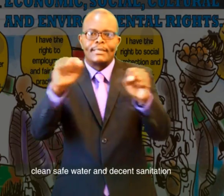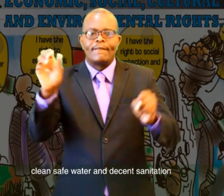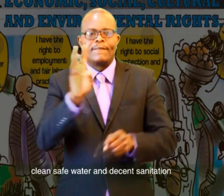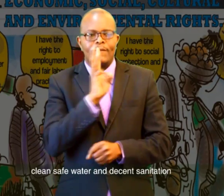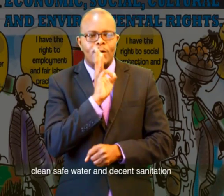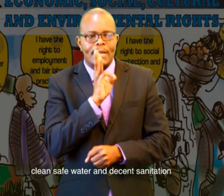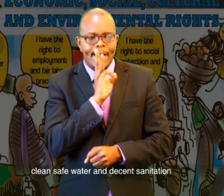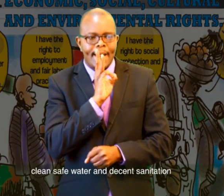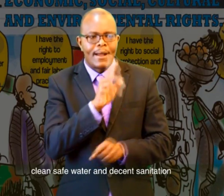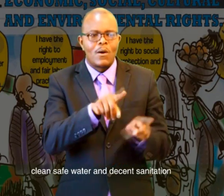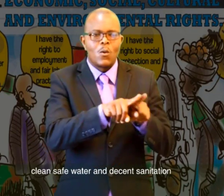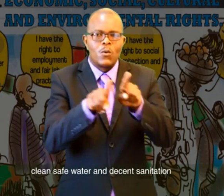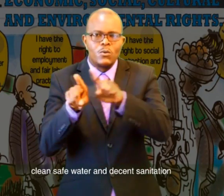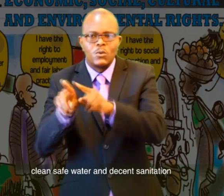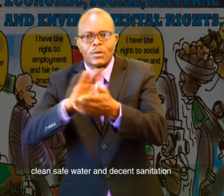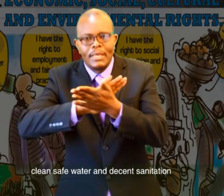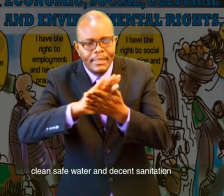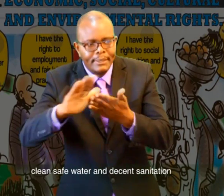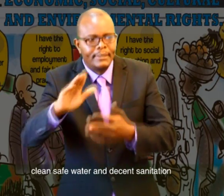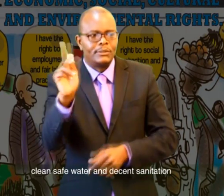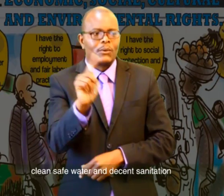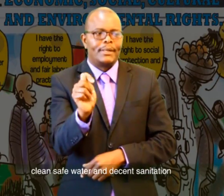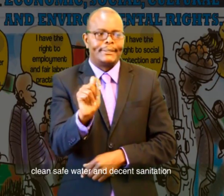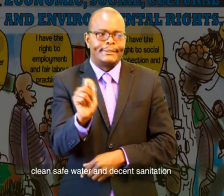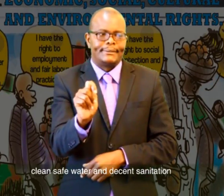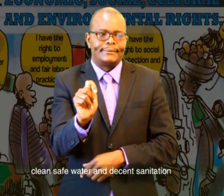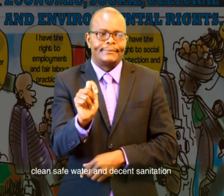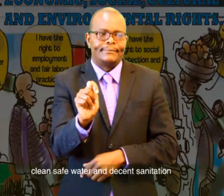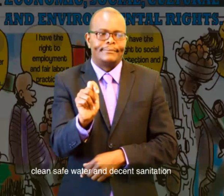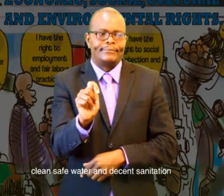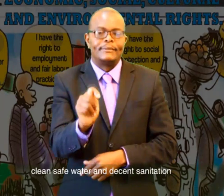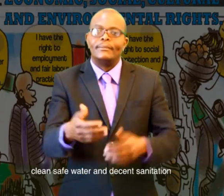Clean, safe water and decent sanitation.